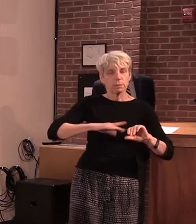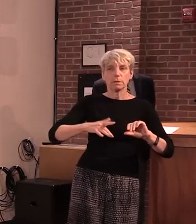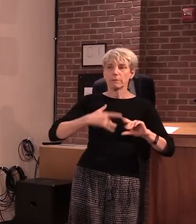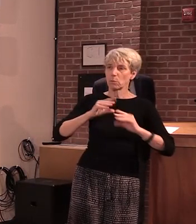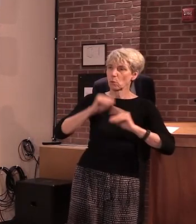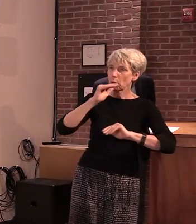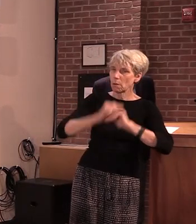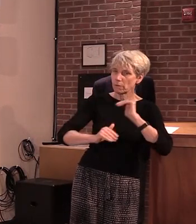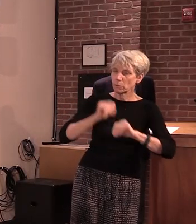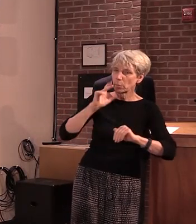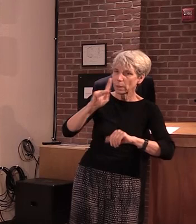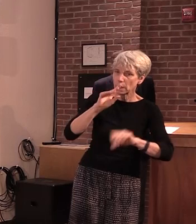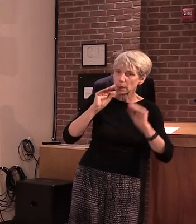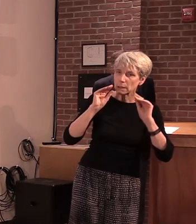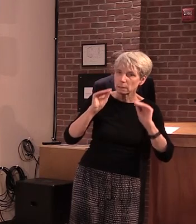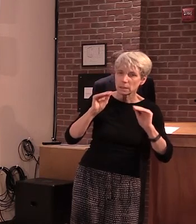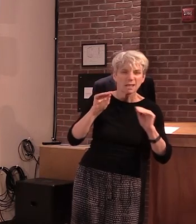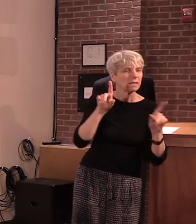for essential workers